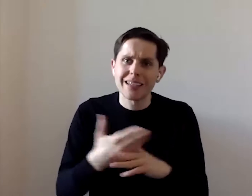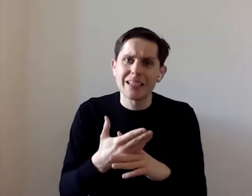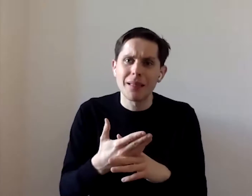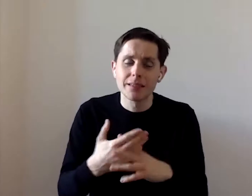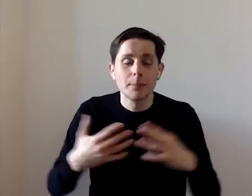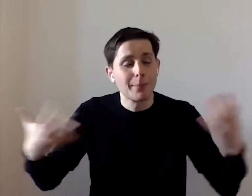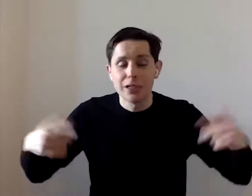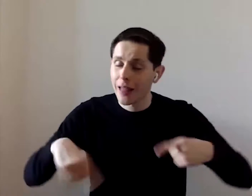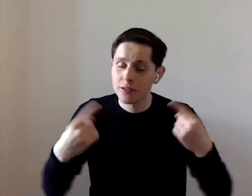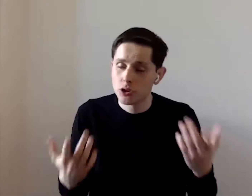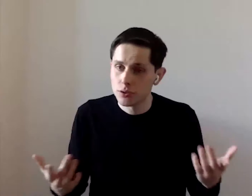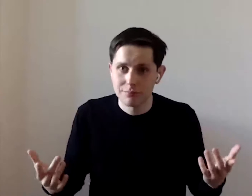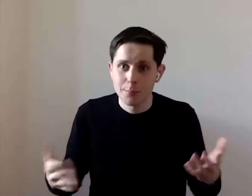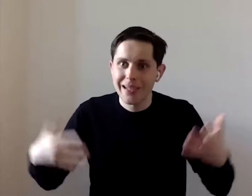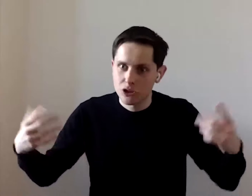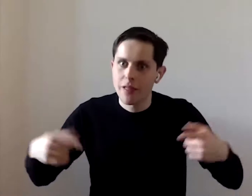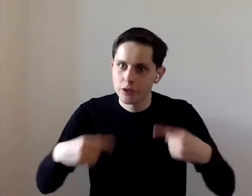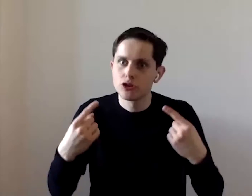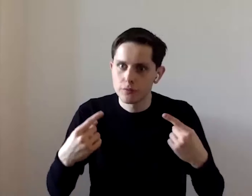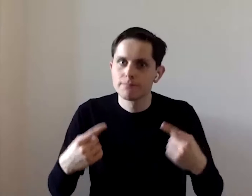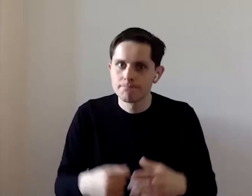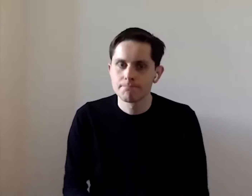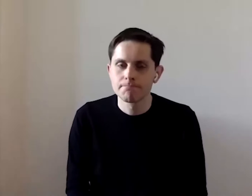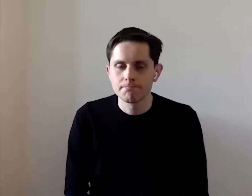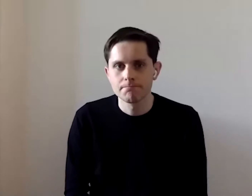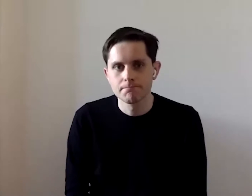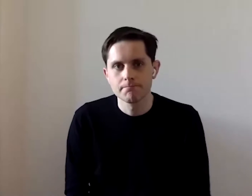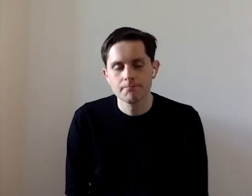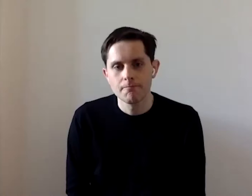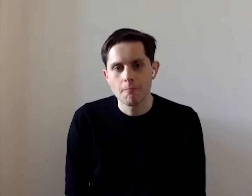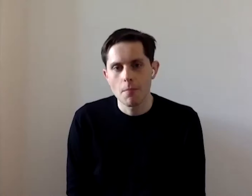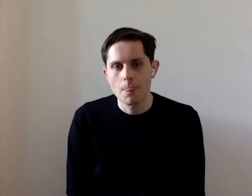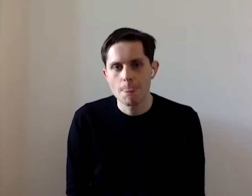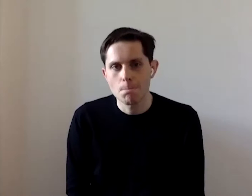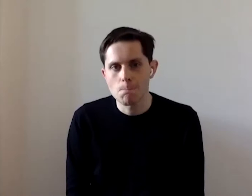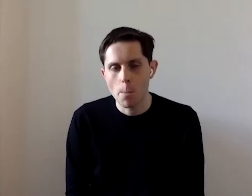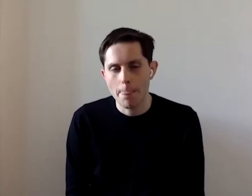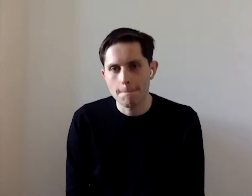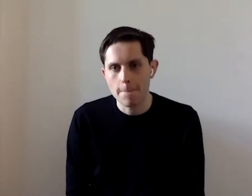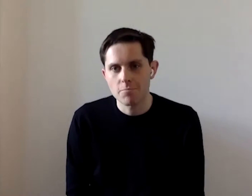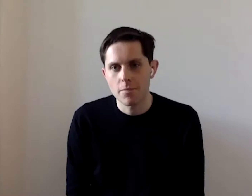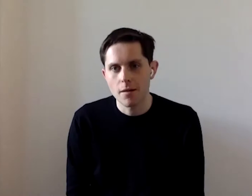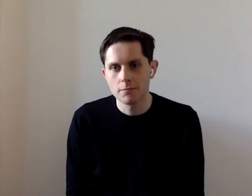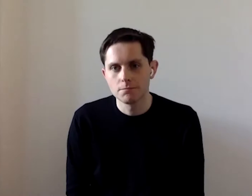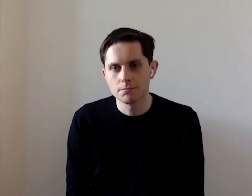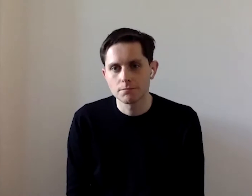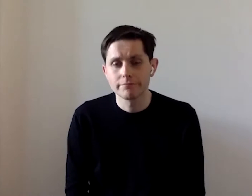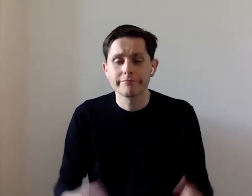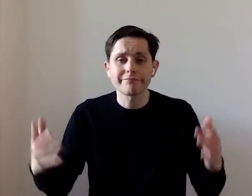know, non-visual information or describing it properly, etc. I mean, I think it's a real challenge.